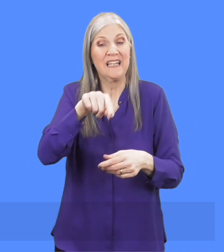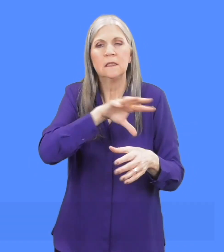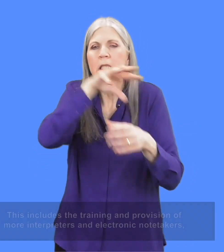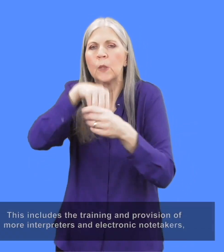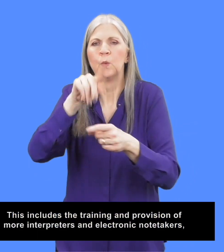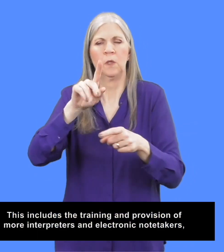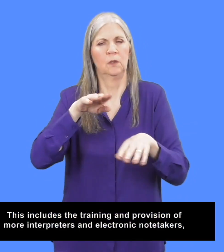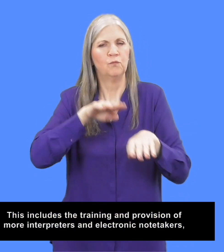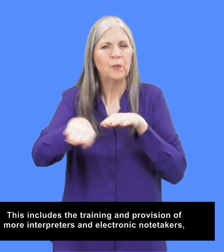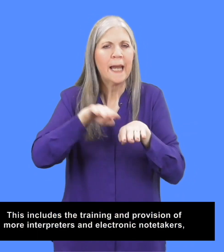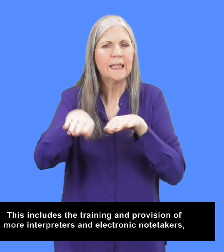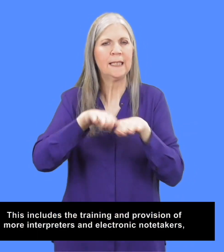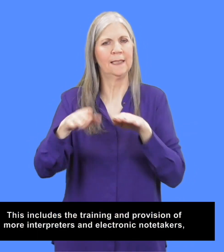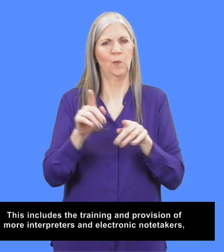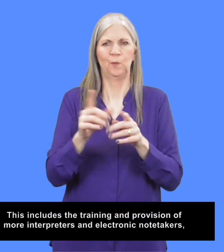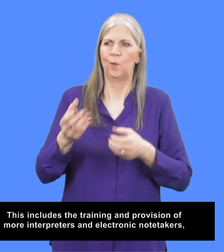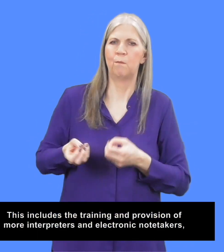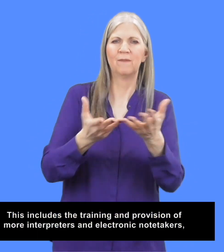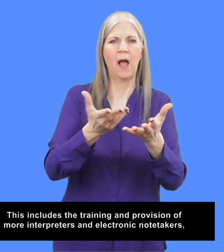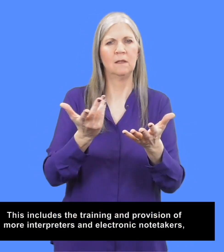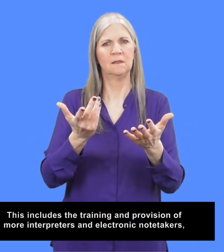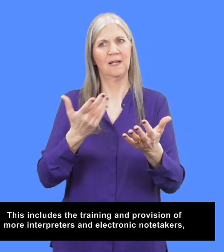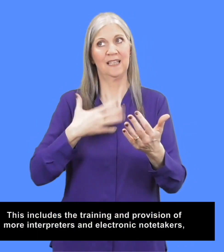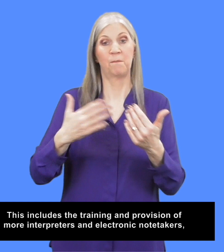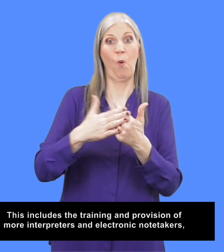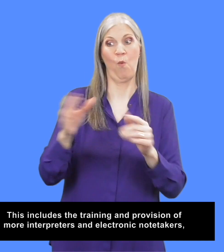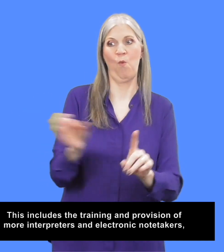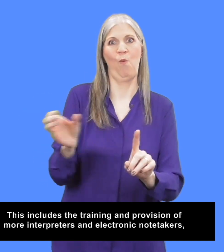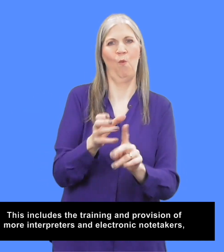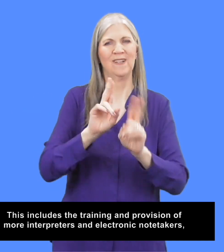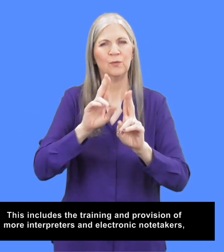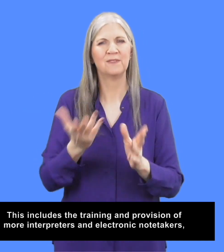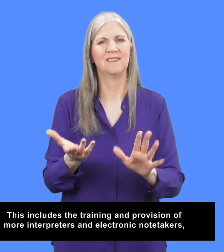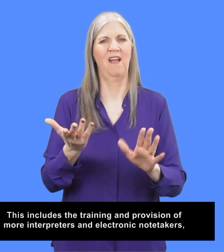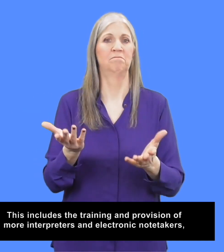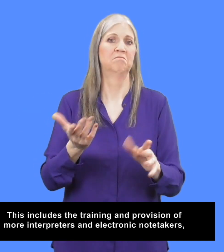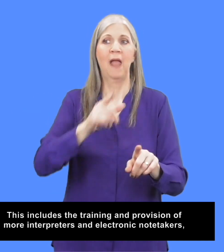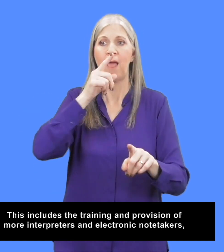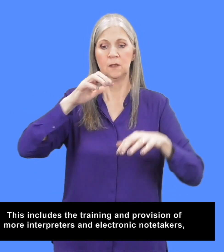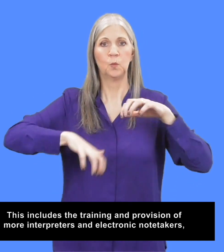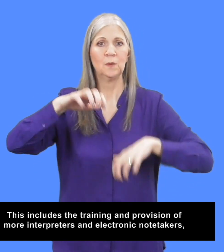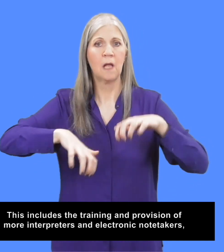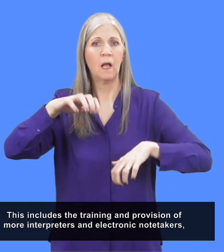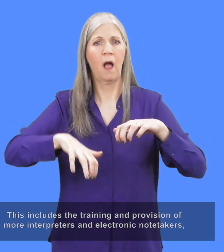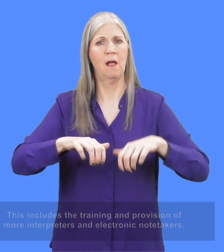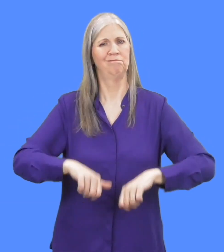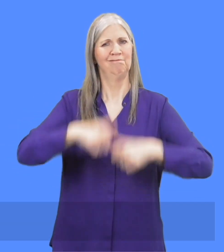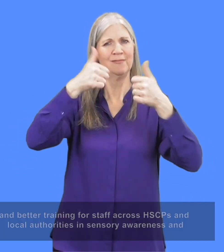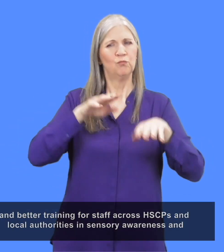This includes the training and provision of more interpreters and electronic note takers, and better training for